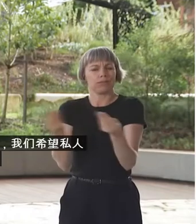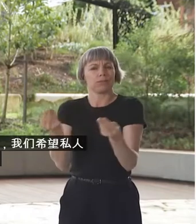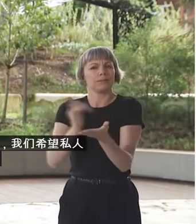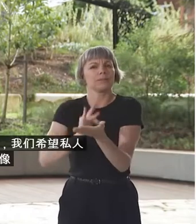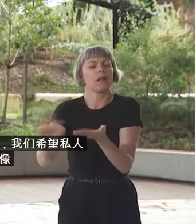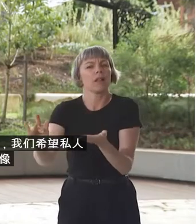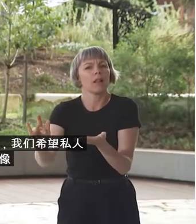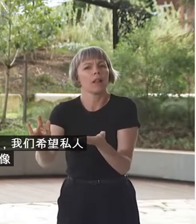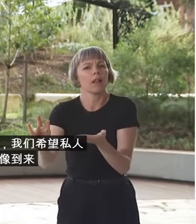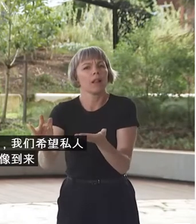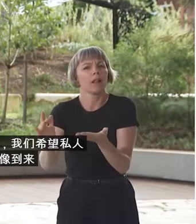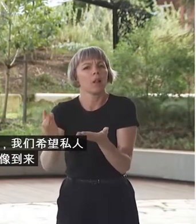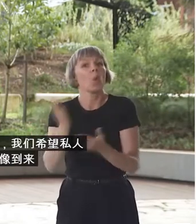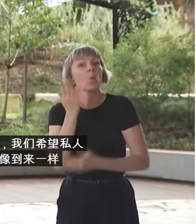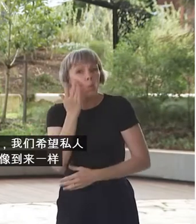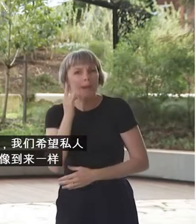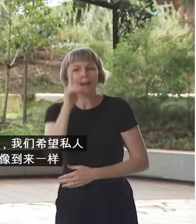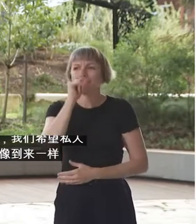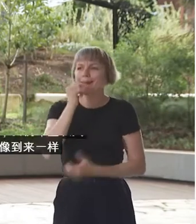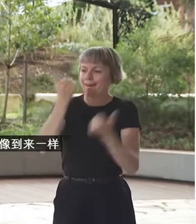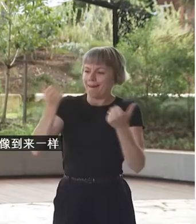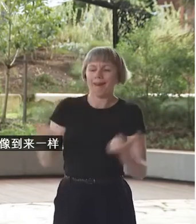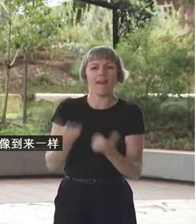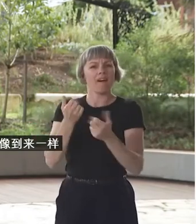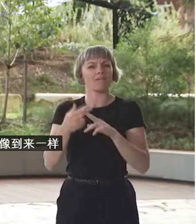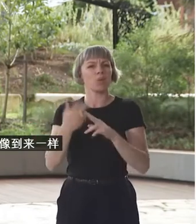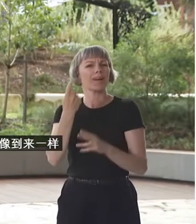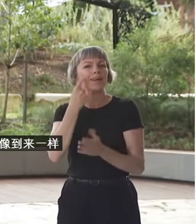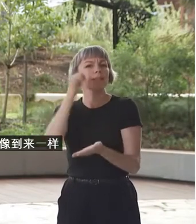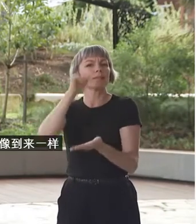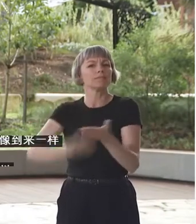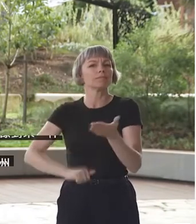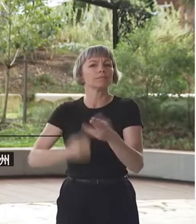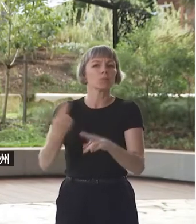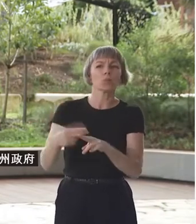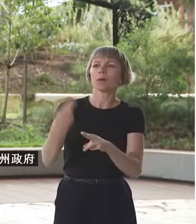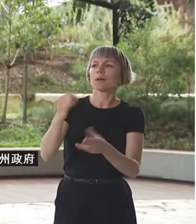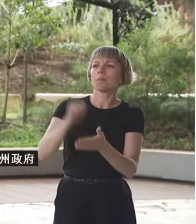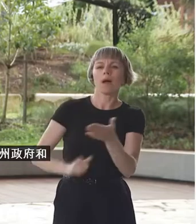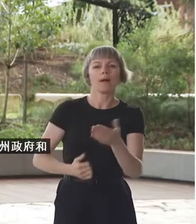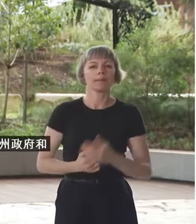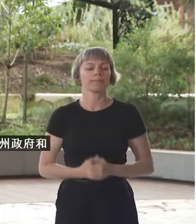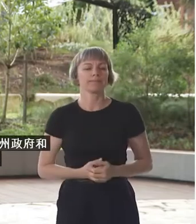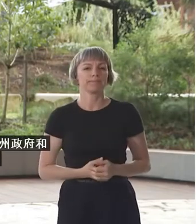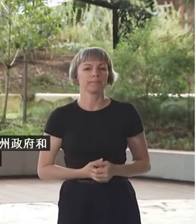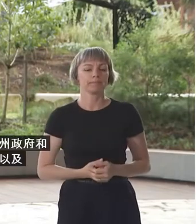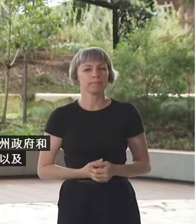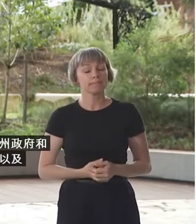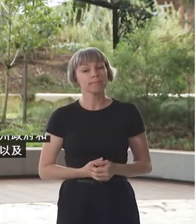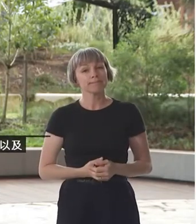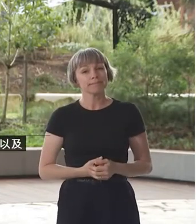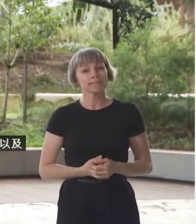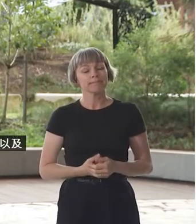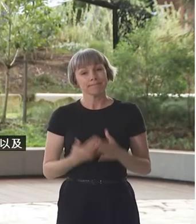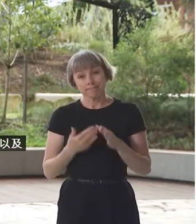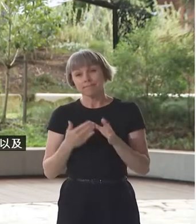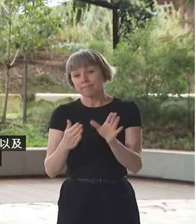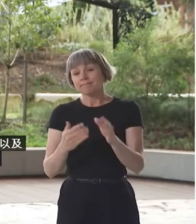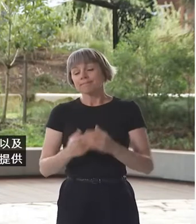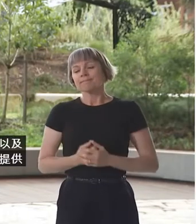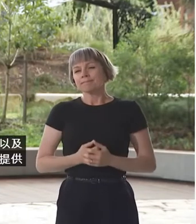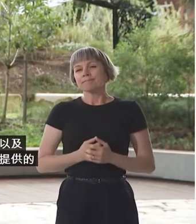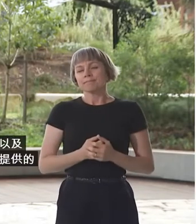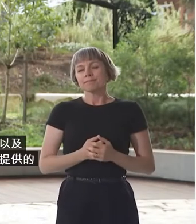supply chain, just like the arrival of the rapid antigen tests here for the New South Wales Government and the Commonwealth Government and states around the